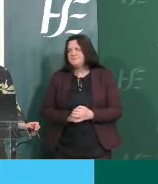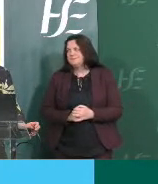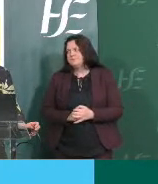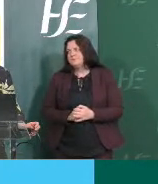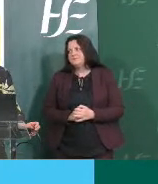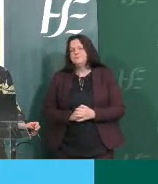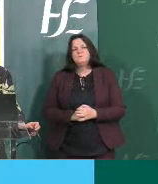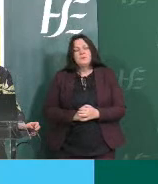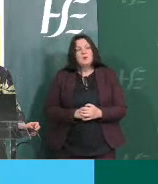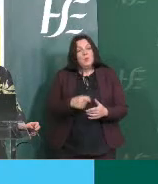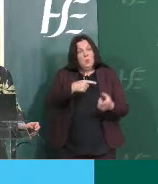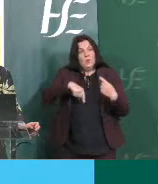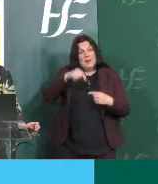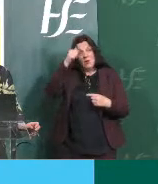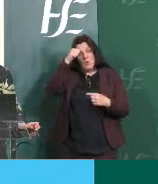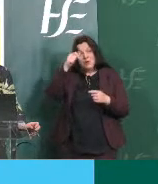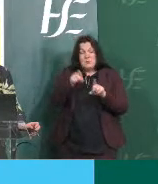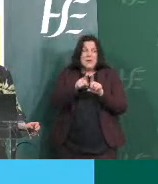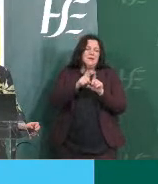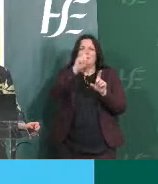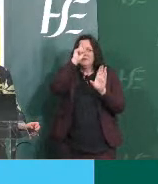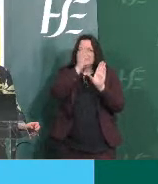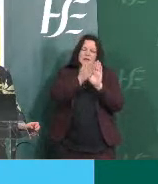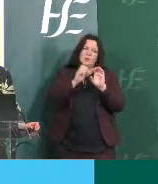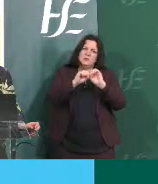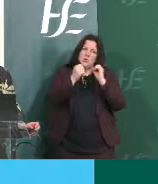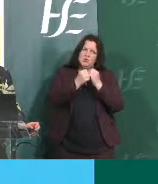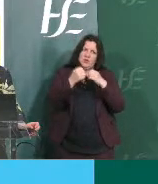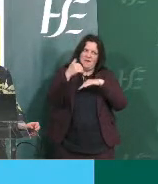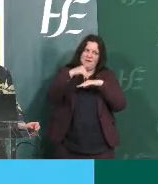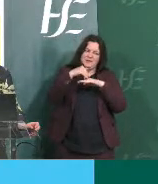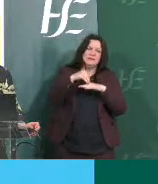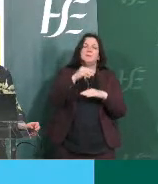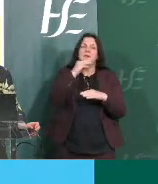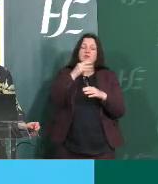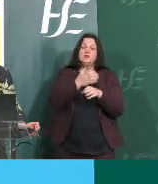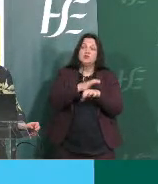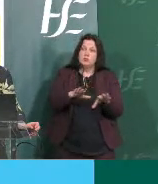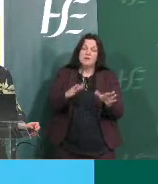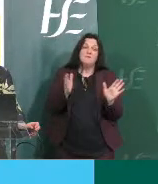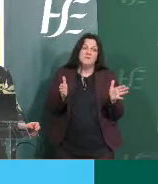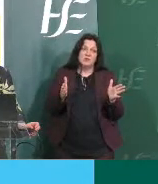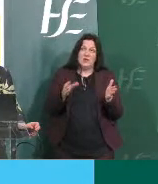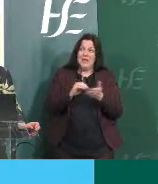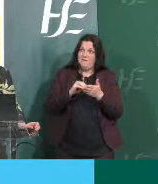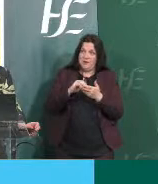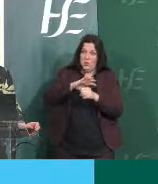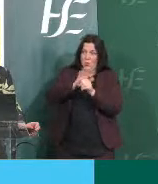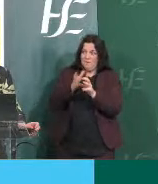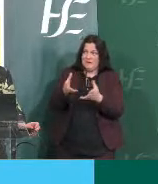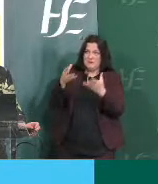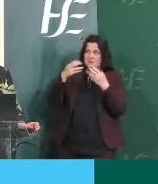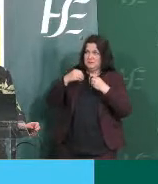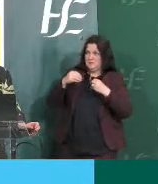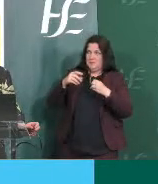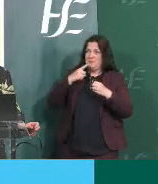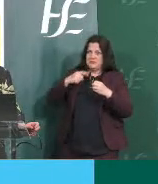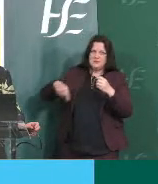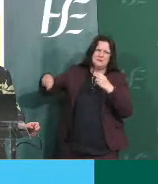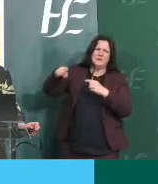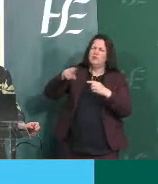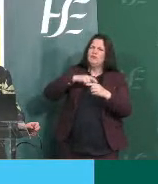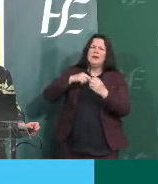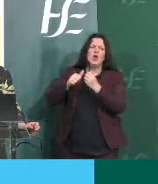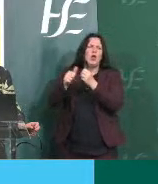There are also, as we all know, the psychosocial impacts on children. So children have been affected by the indirect effects of COVID-19 on their education and on